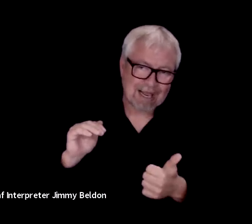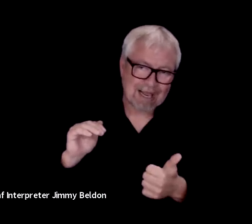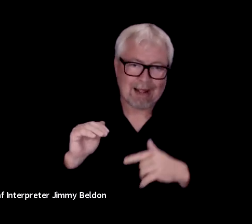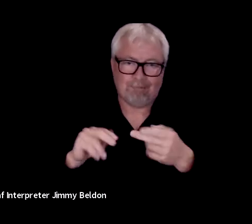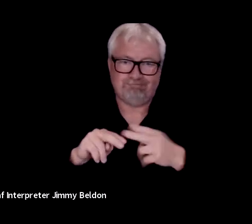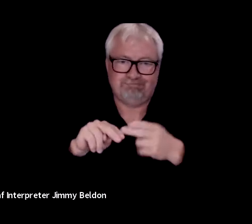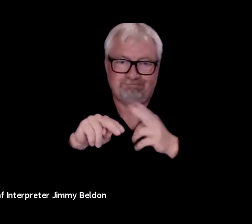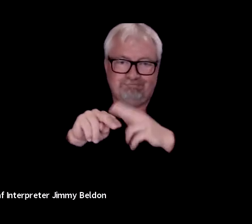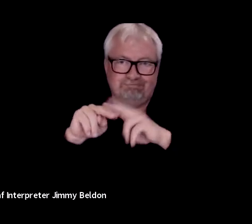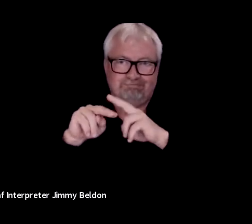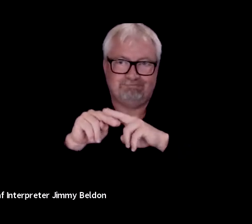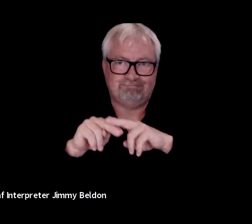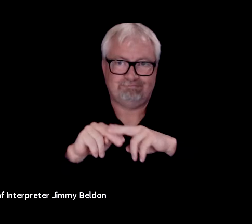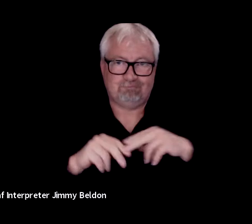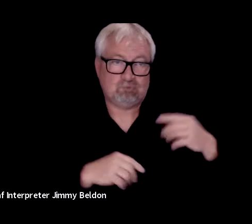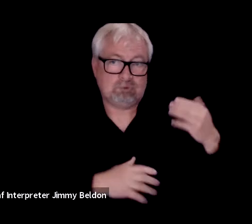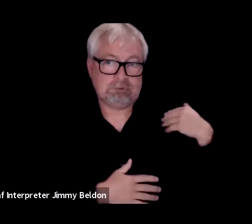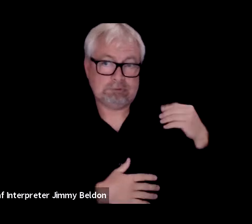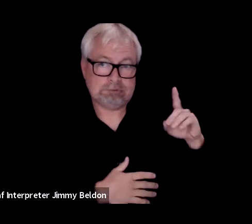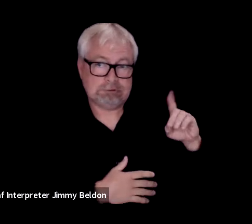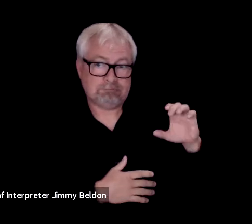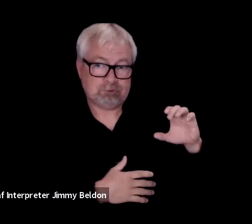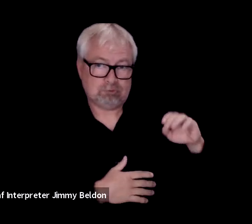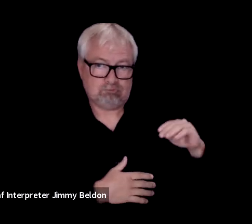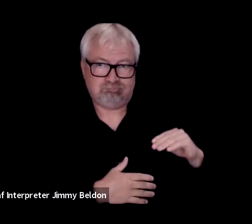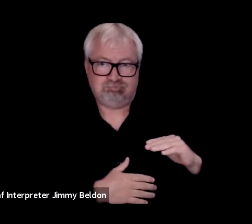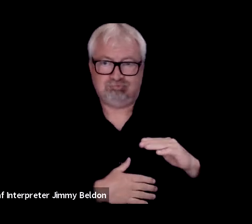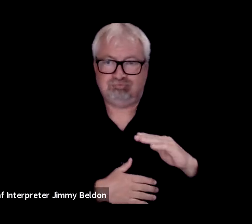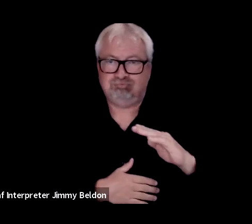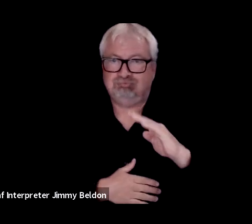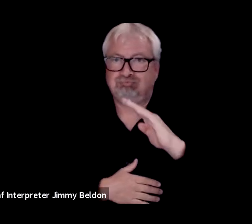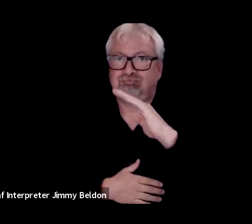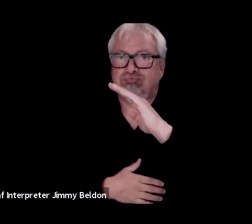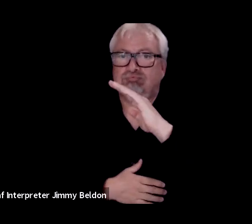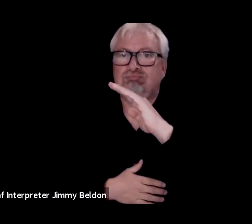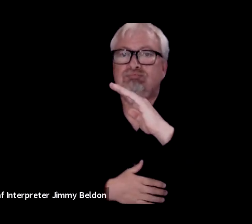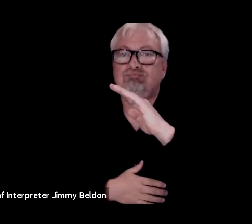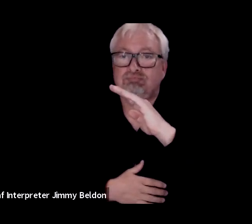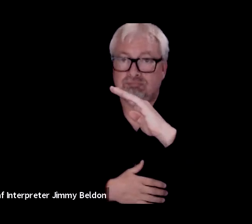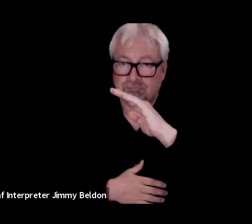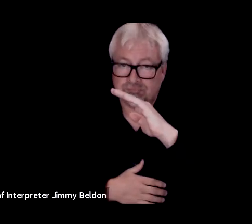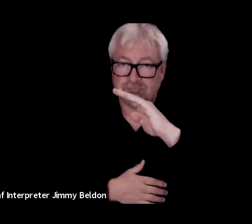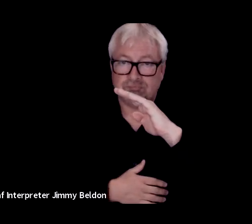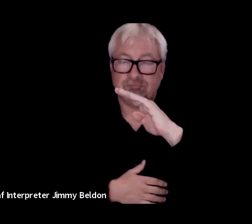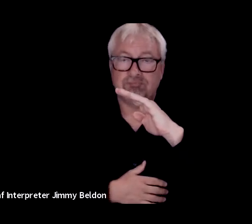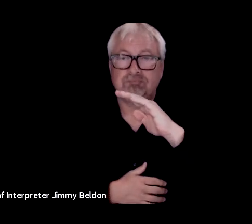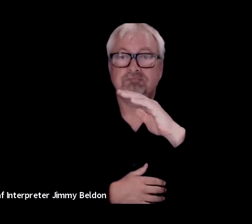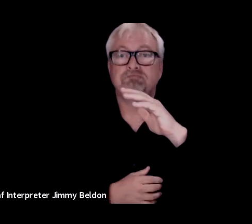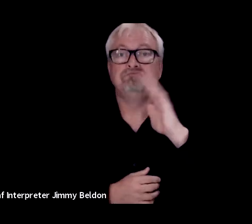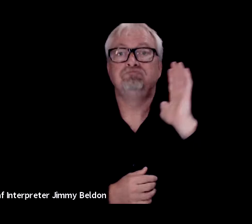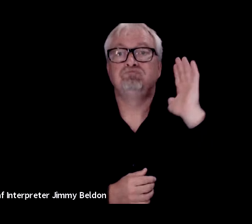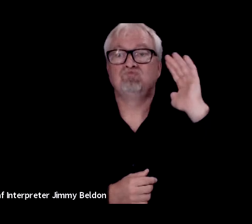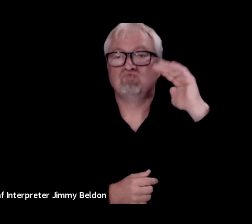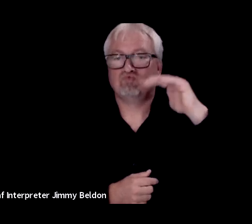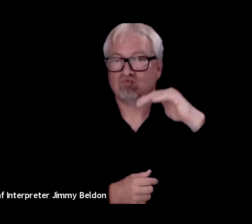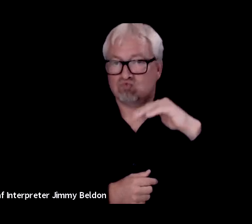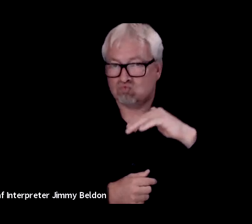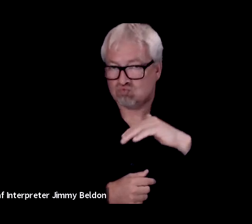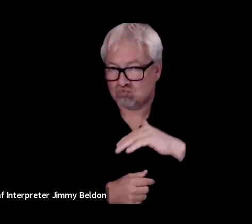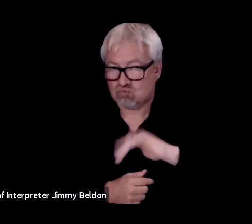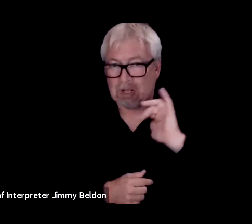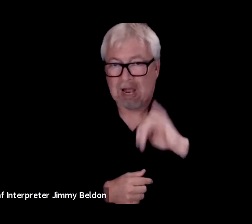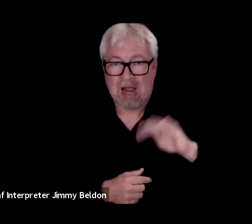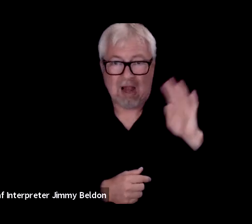the proportion of cases in this youngest age group was half of that, at 5.1% of all cases. And while this younger